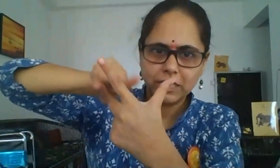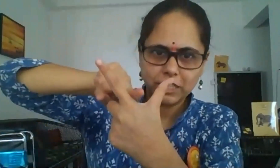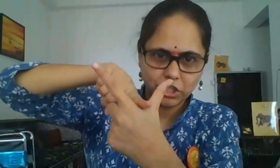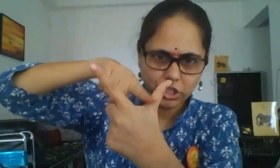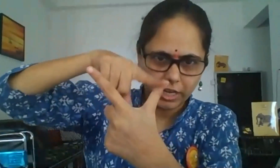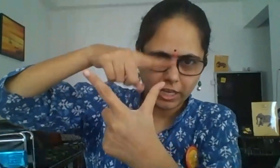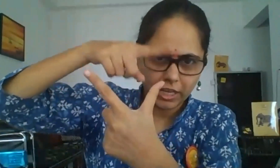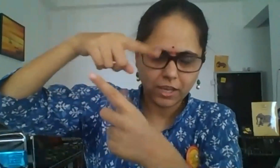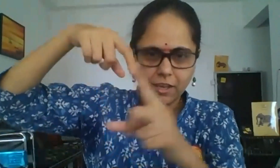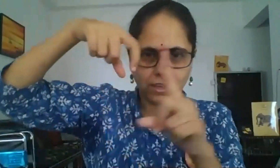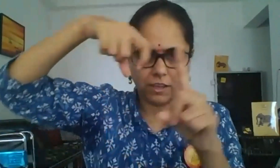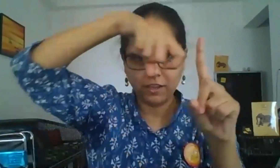J,